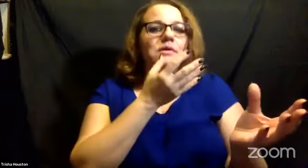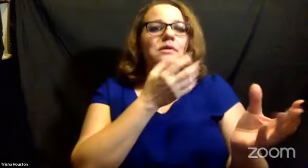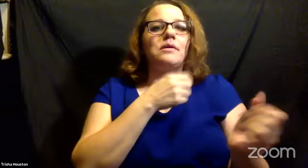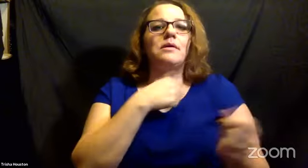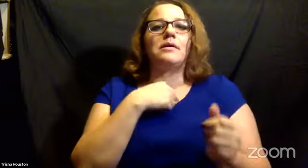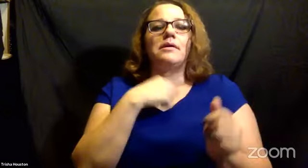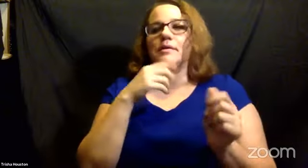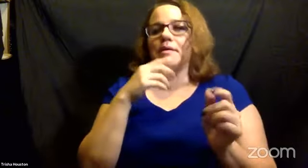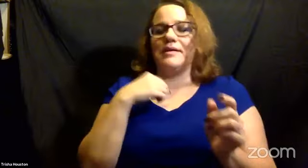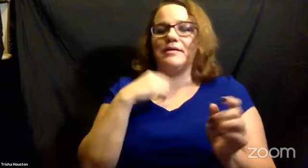moderating the chat.